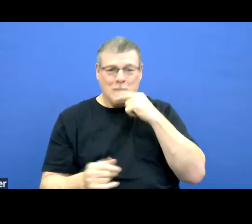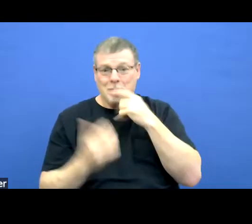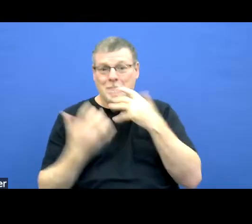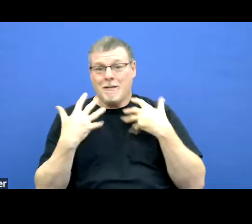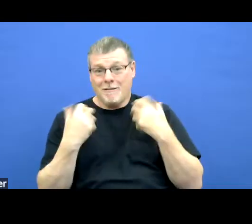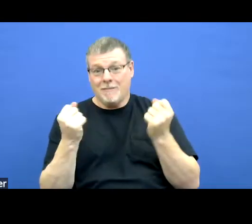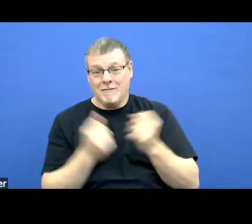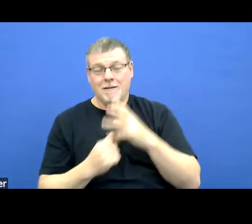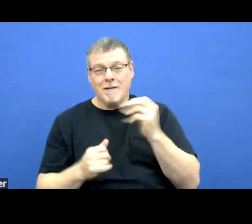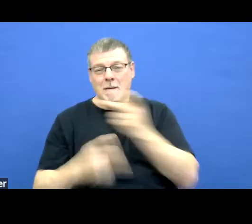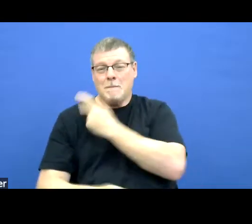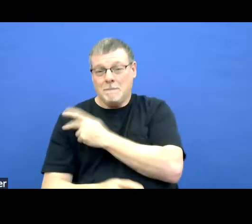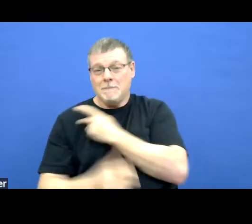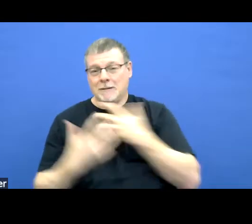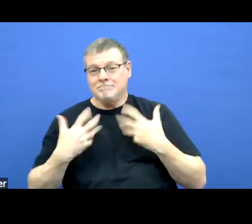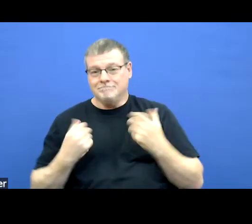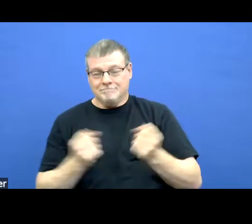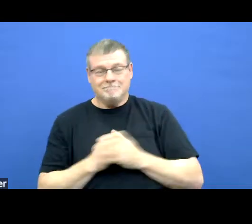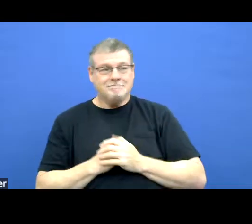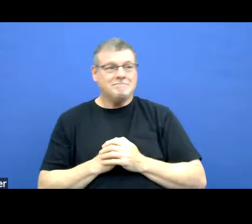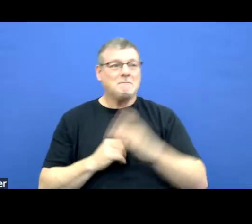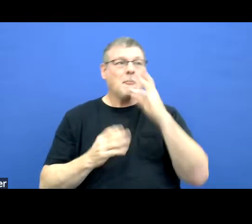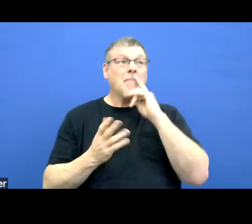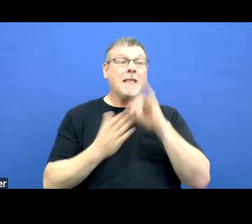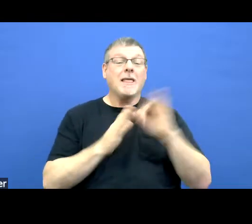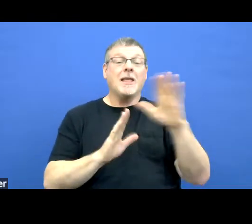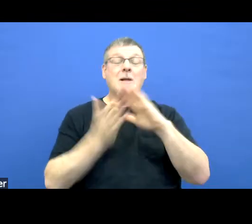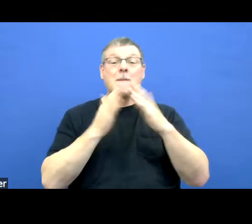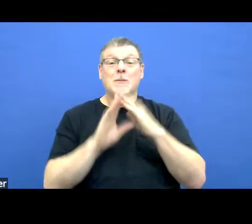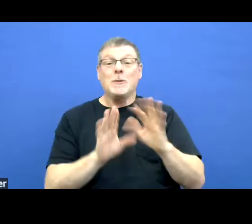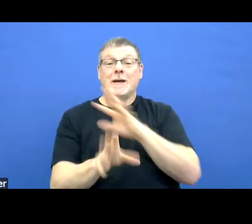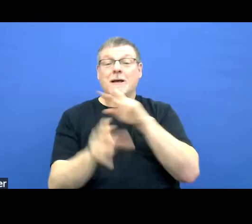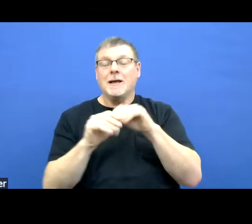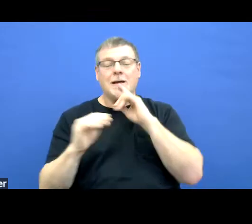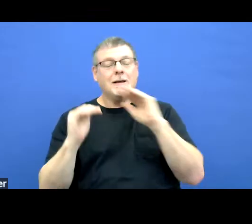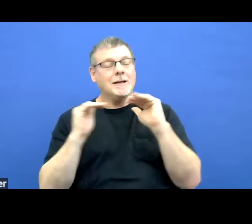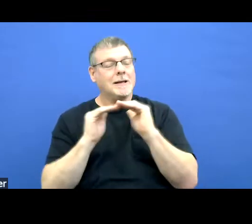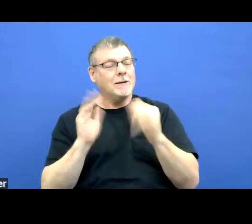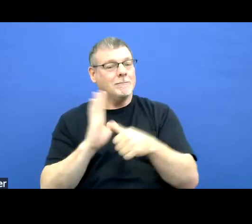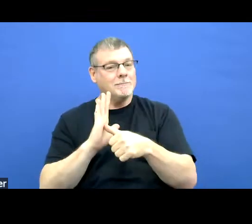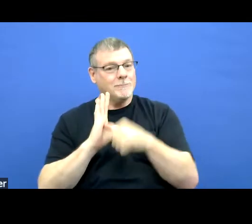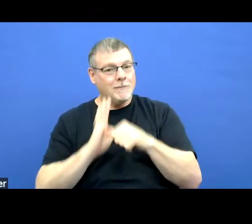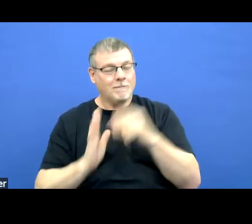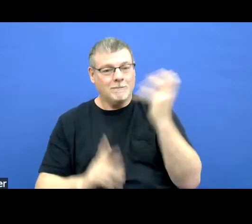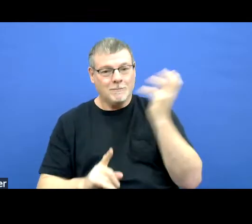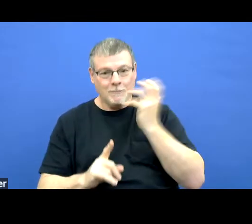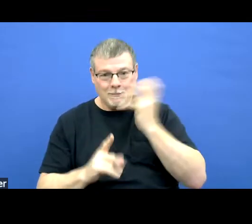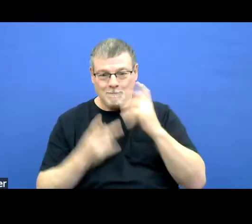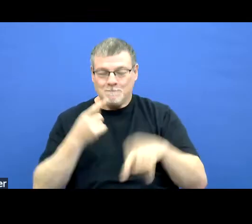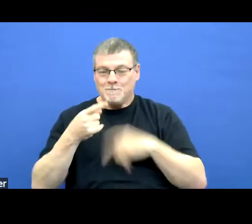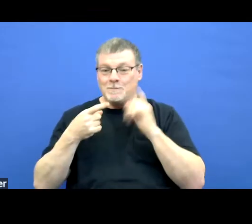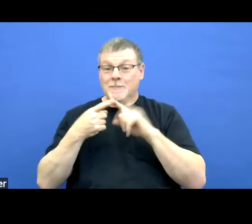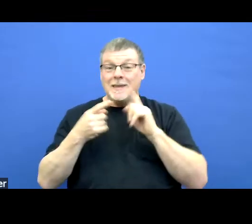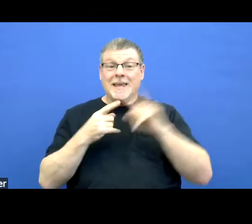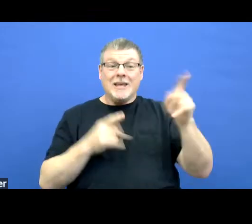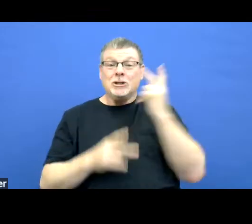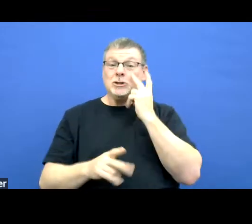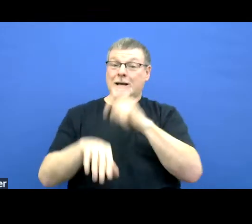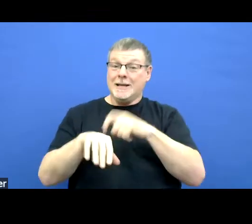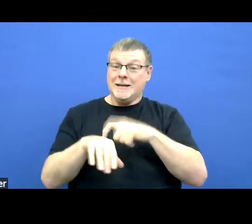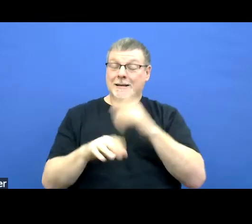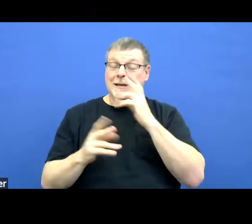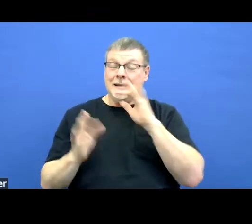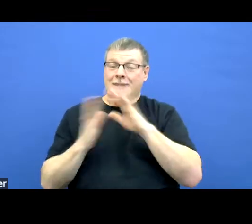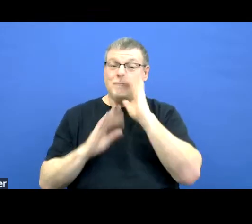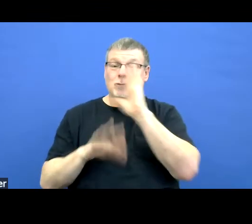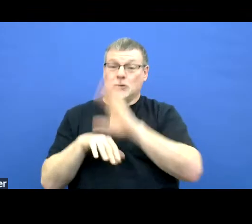well-being. In addition to her academics, her community engagement is equally impressive. Samaria saw a need in her church to help